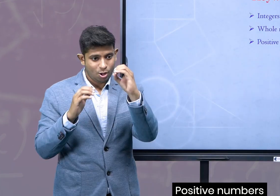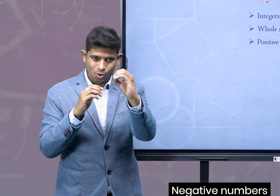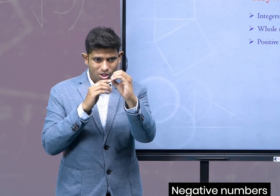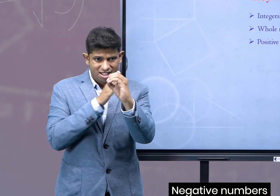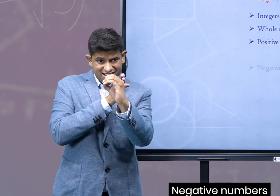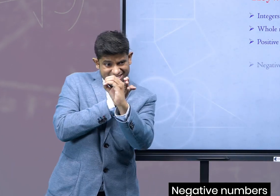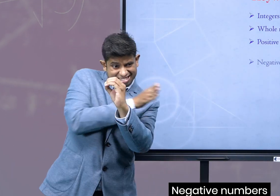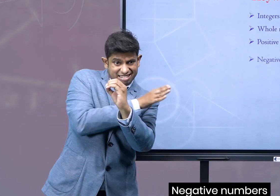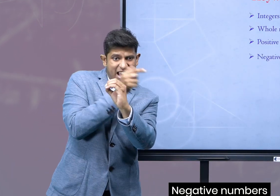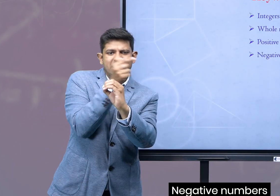negative numbers,